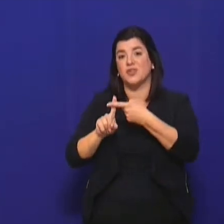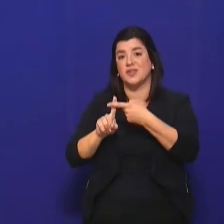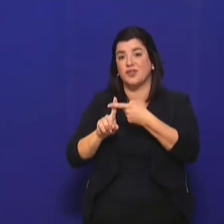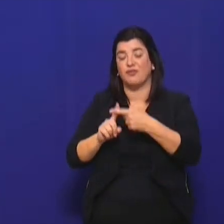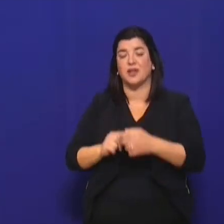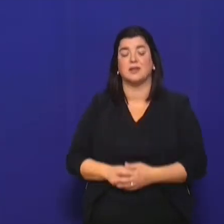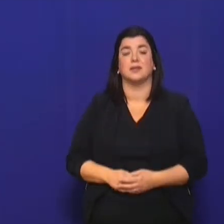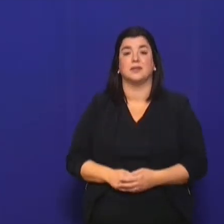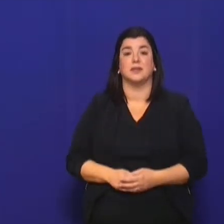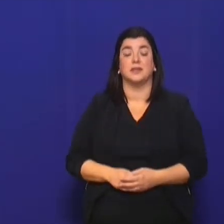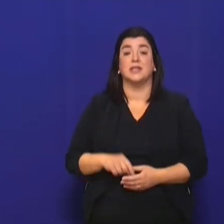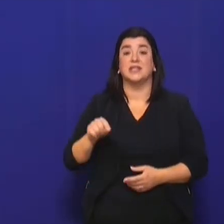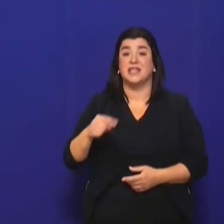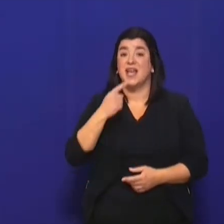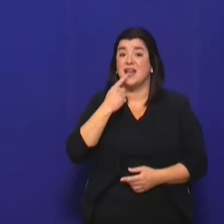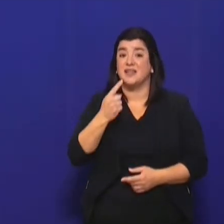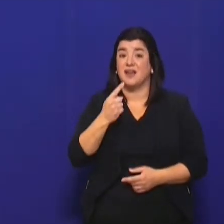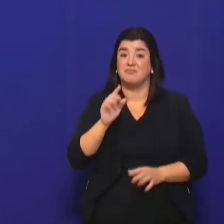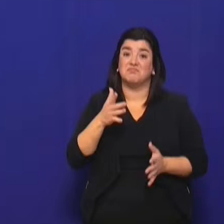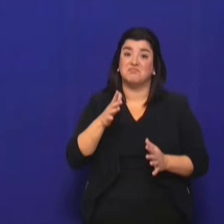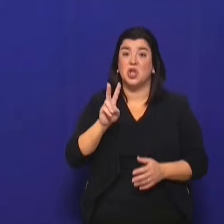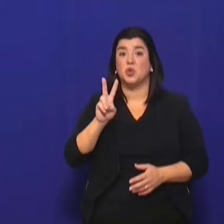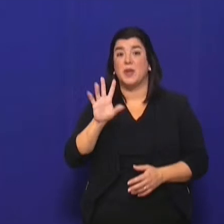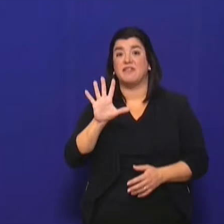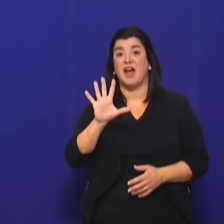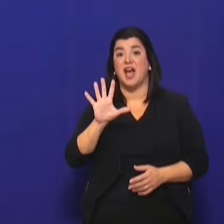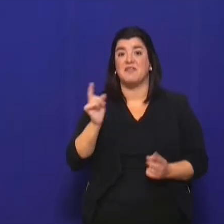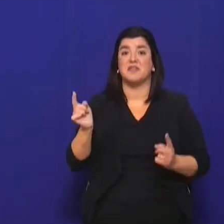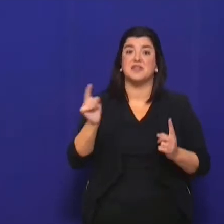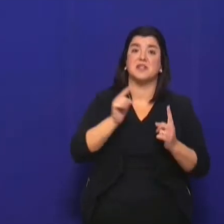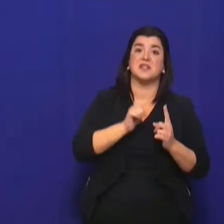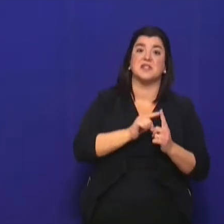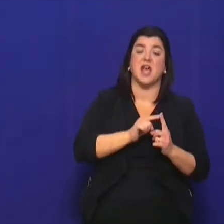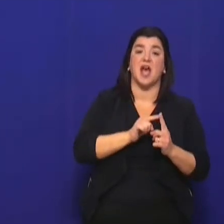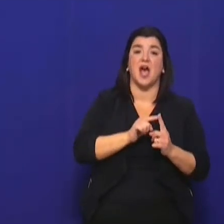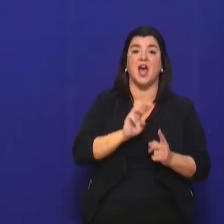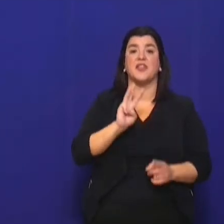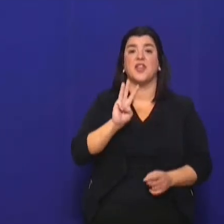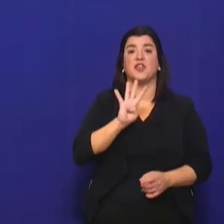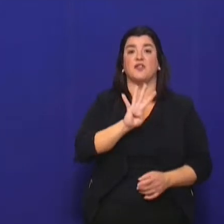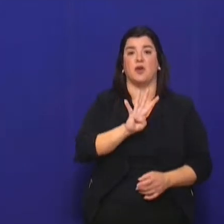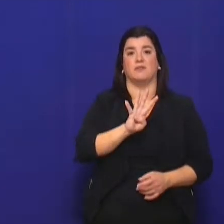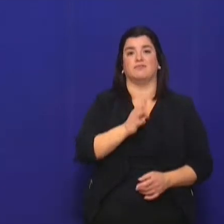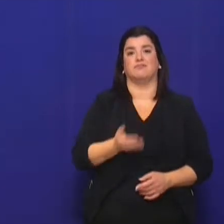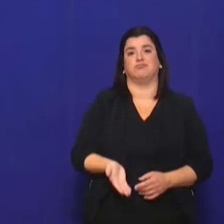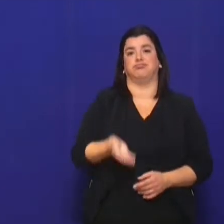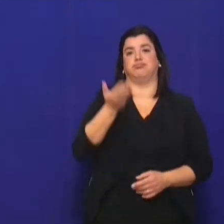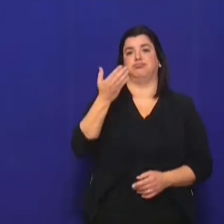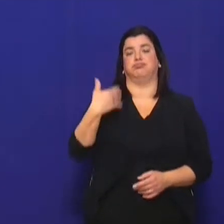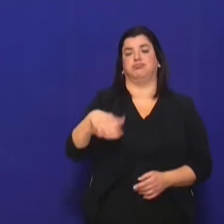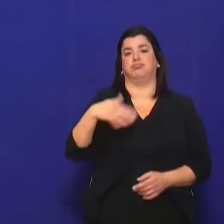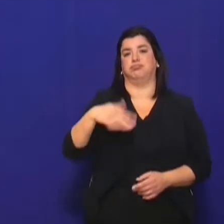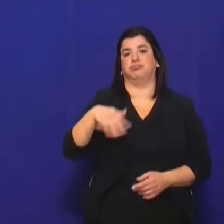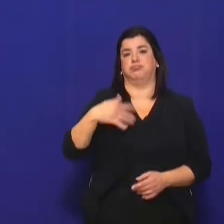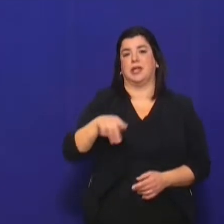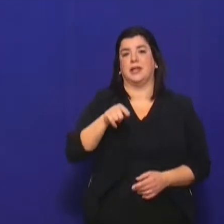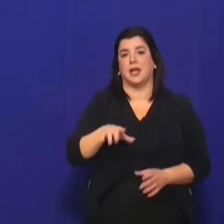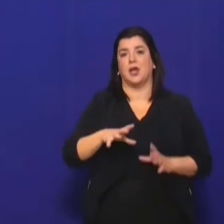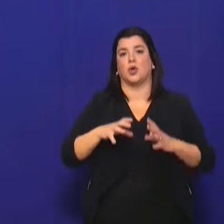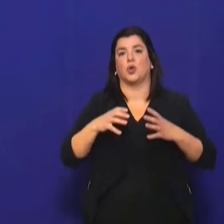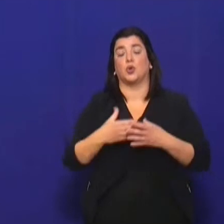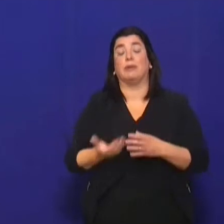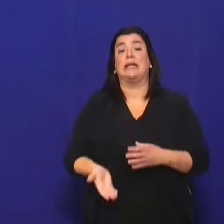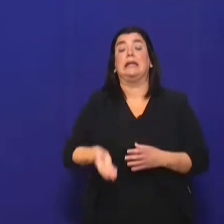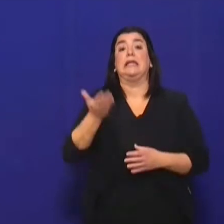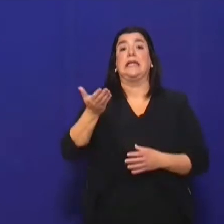parti tagħhom kienu etajiet bejn 25 u 34 sena li dawn huma l-maġġor parti grupp li propju